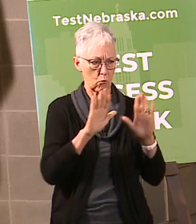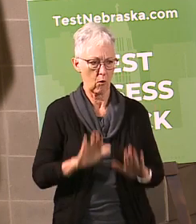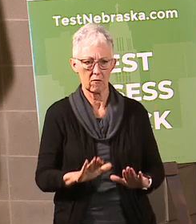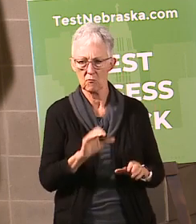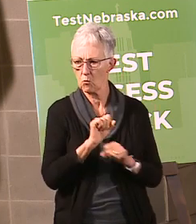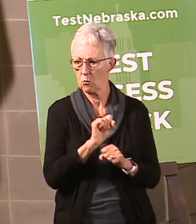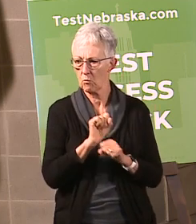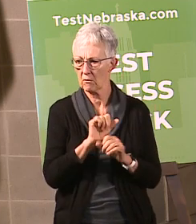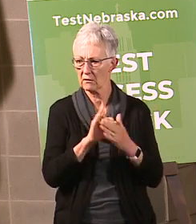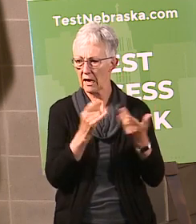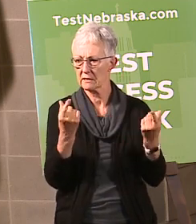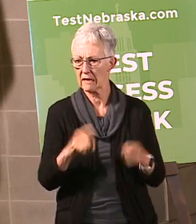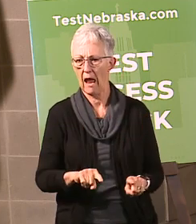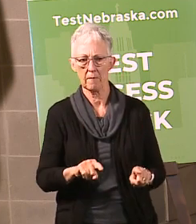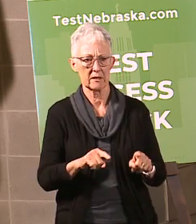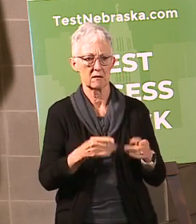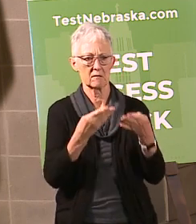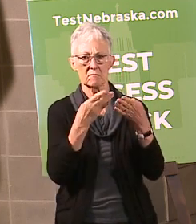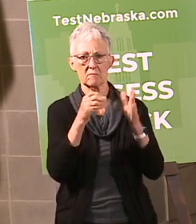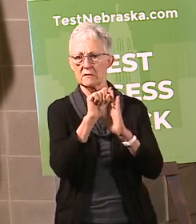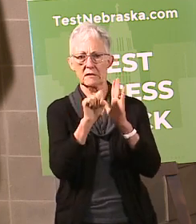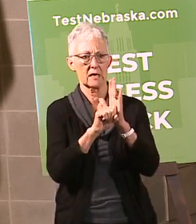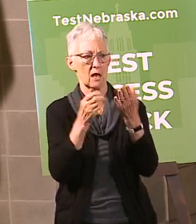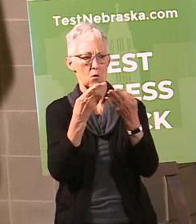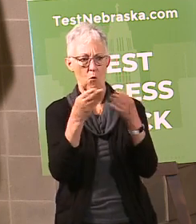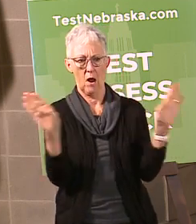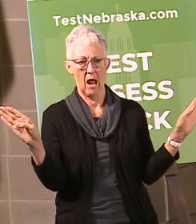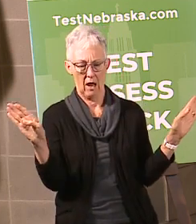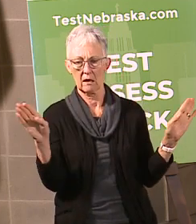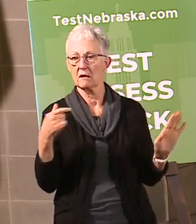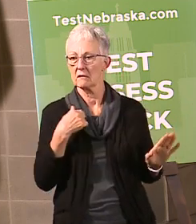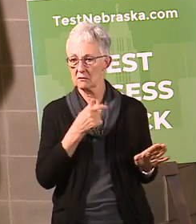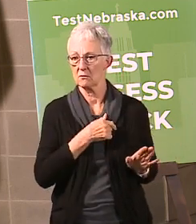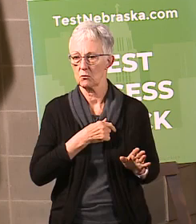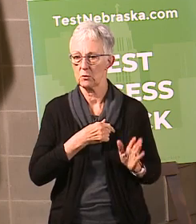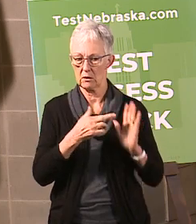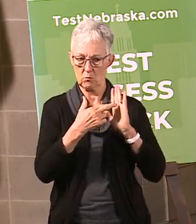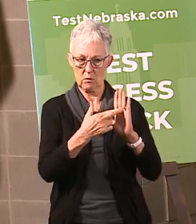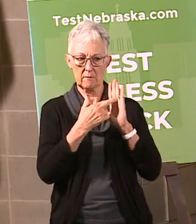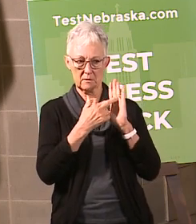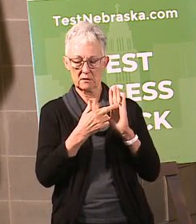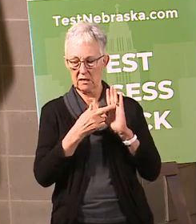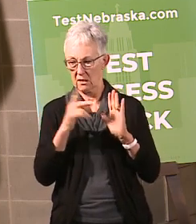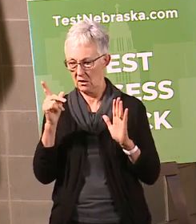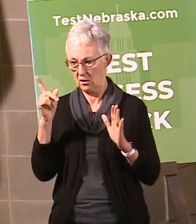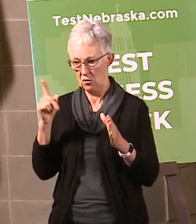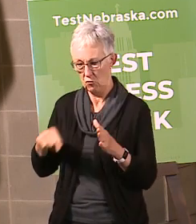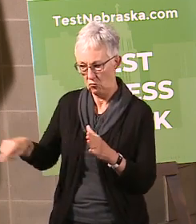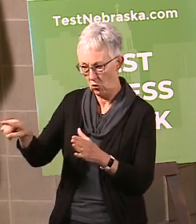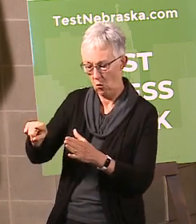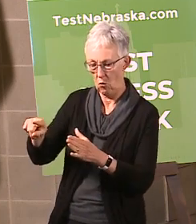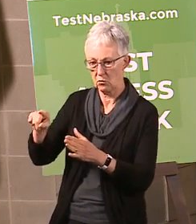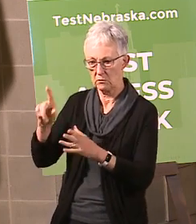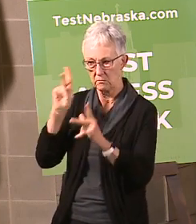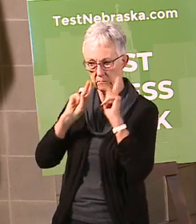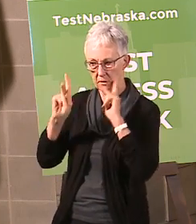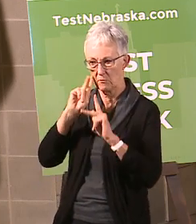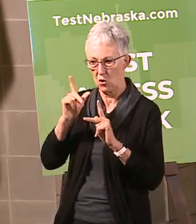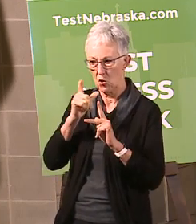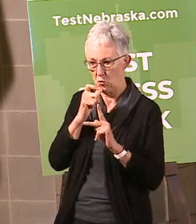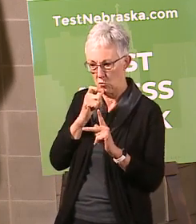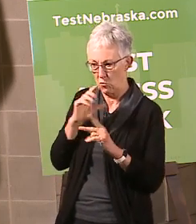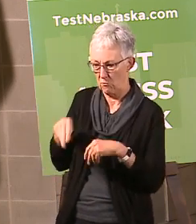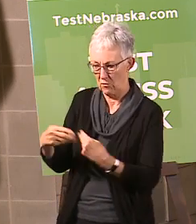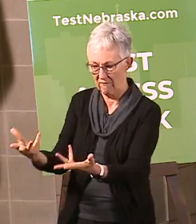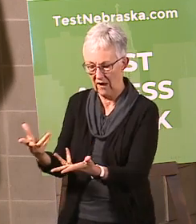the outset that we represent providers that are caring for Nebraska's most vulnerable. And you have heard us use that term a